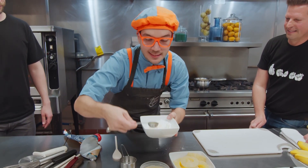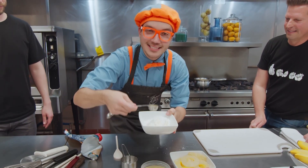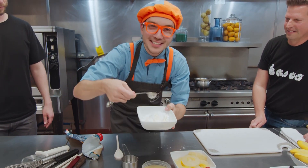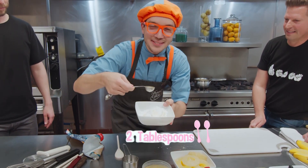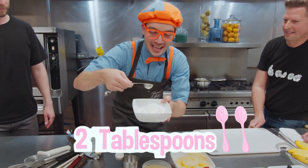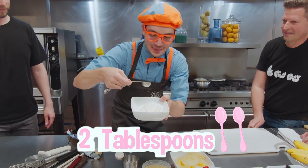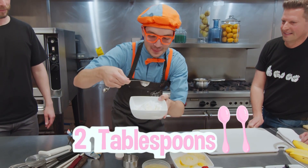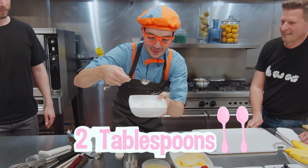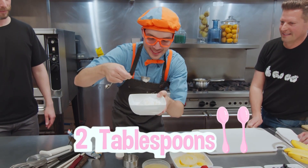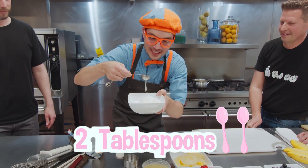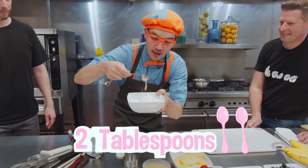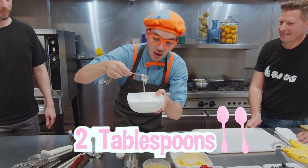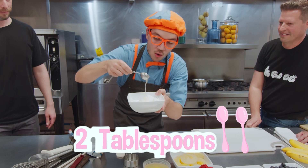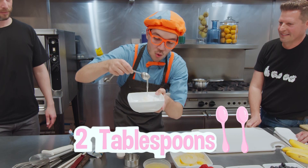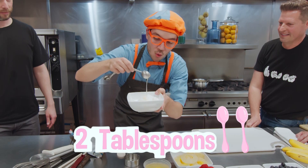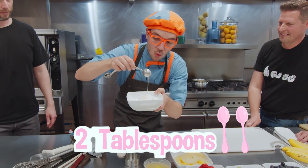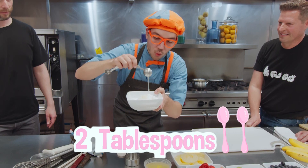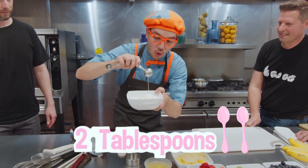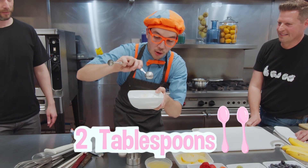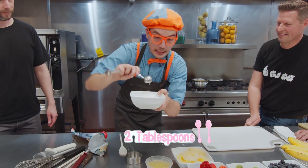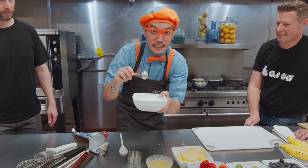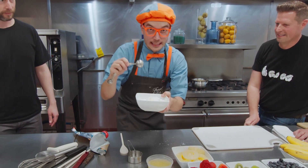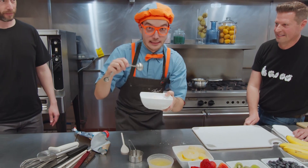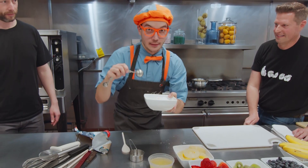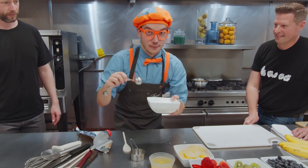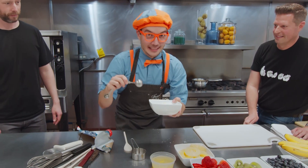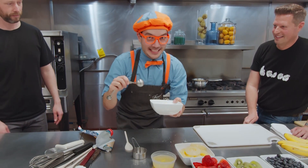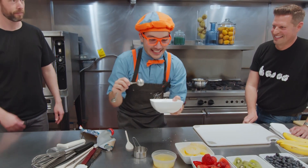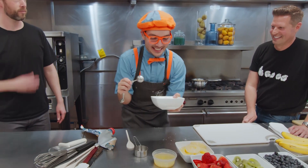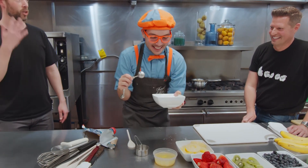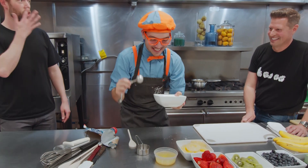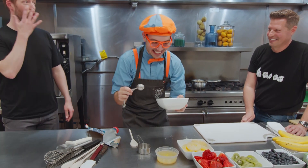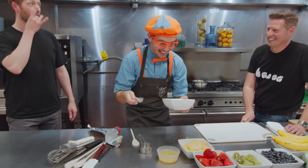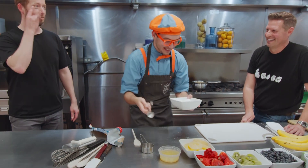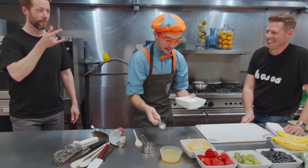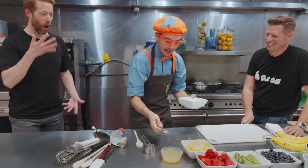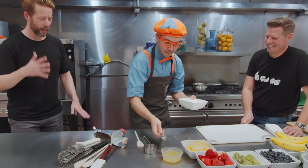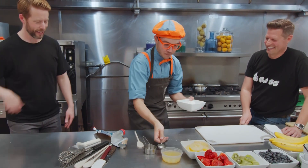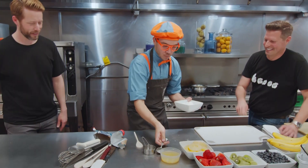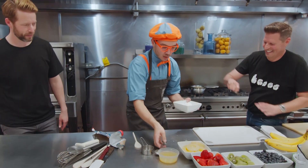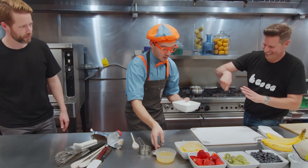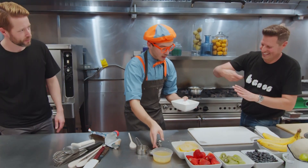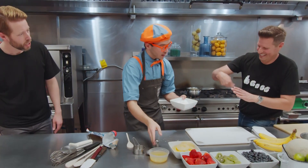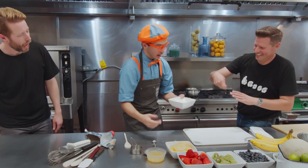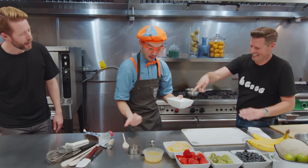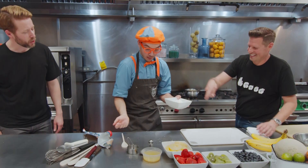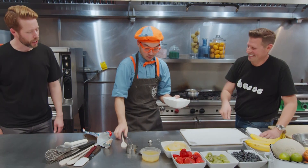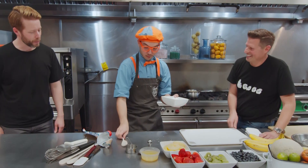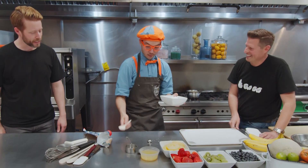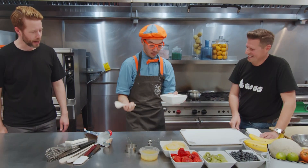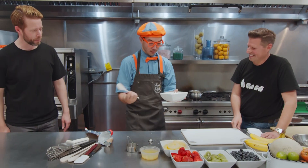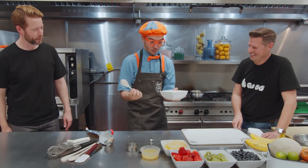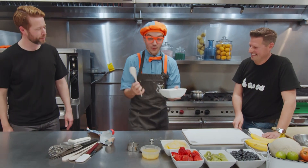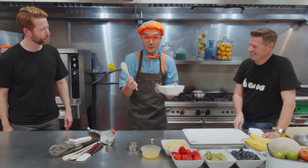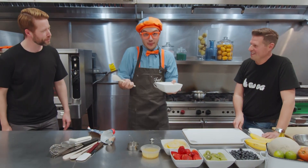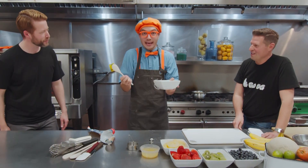And two tablespoons. Whoa! It's looking really tasty already! Okay! And now you